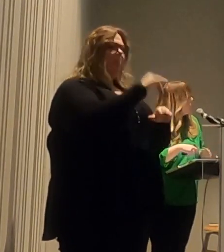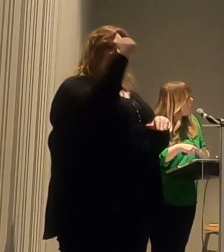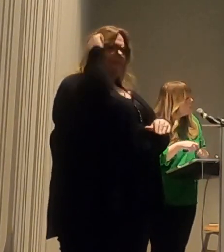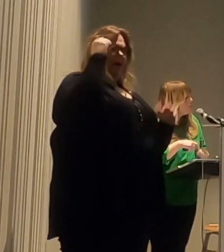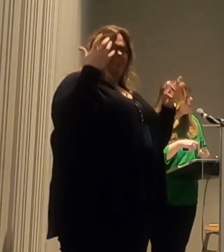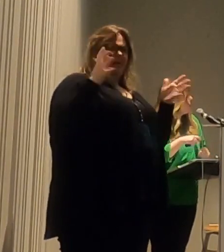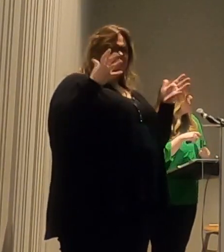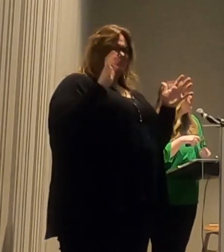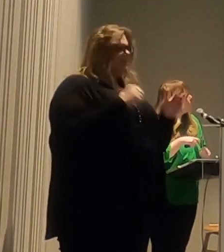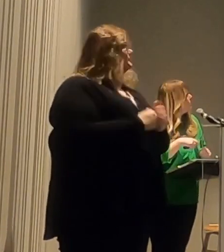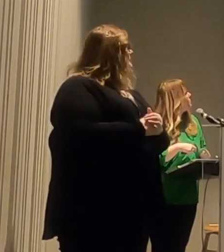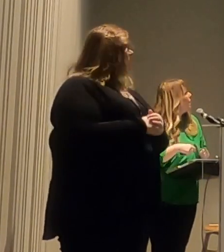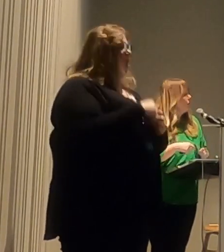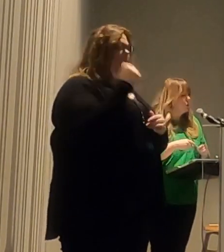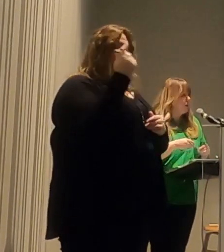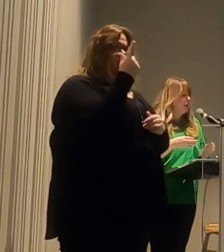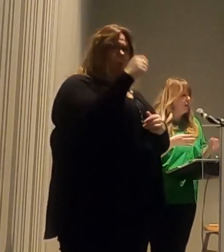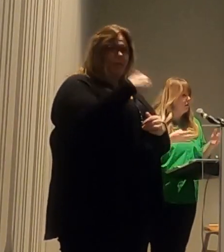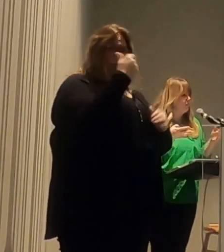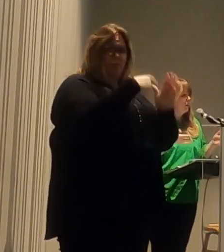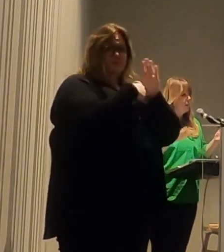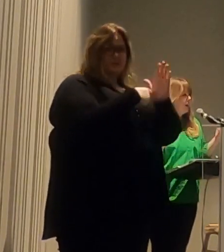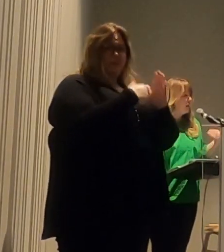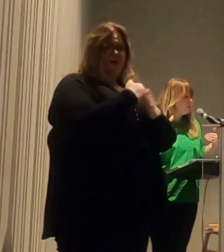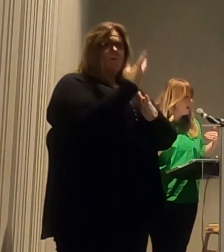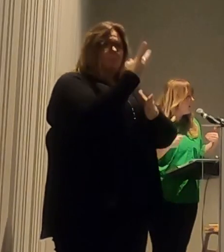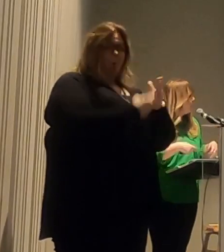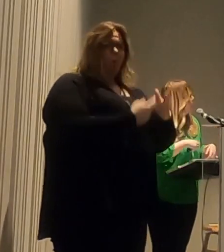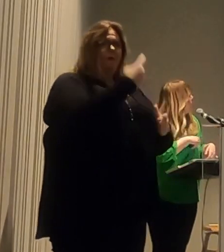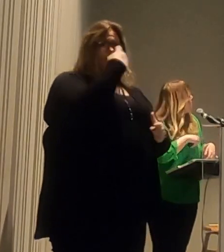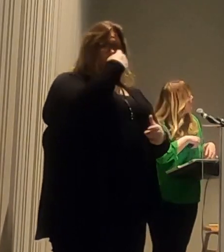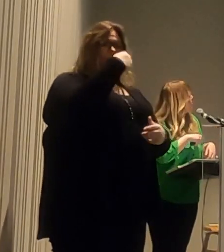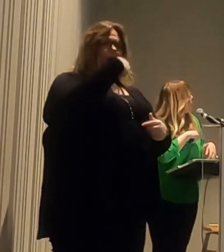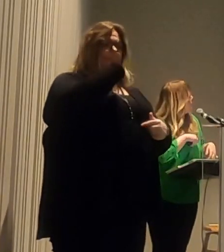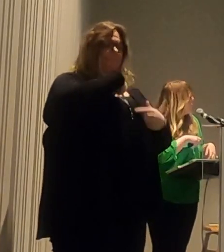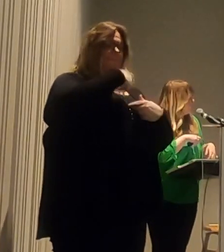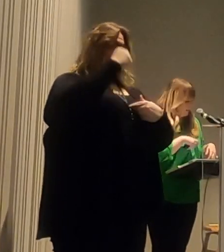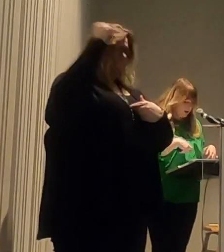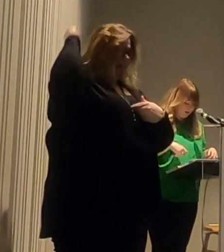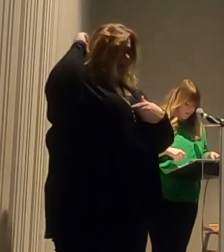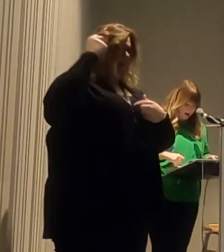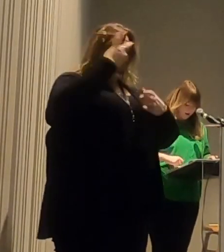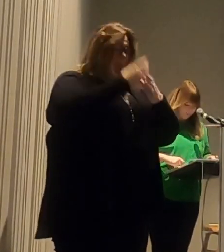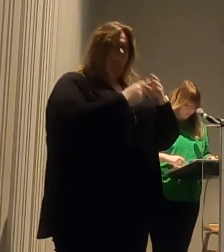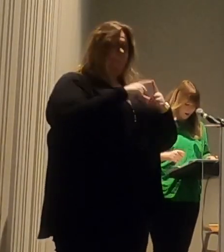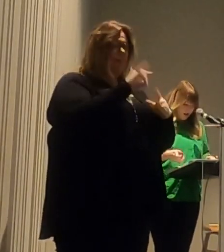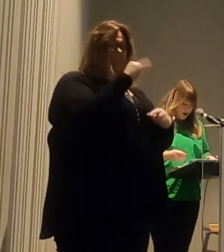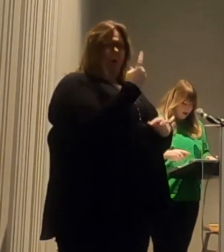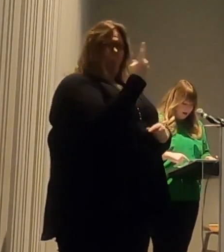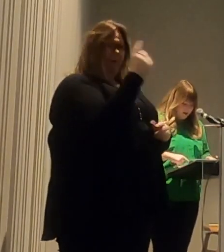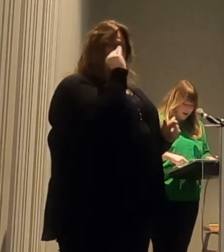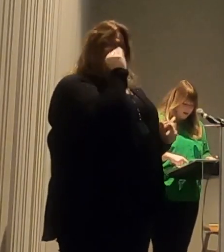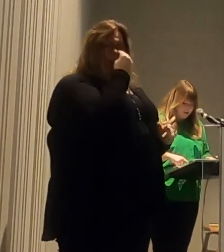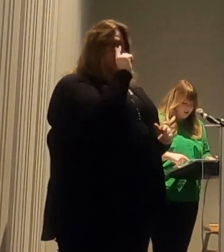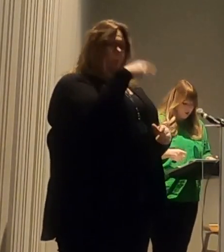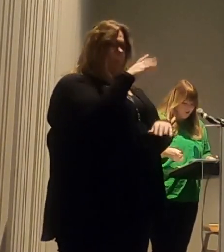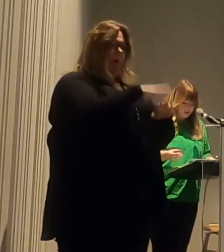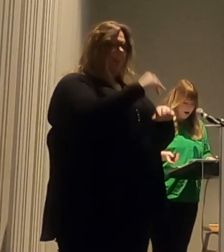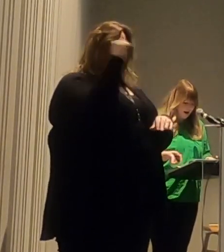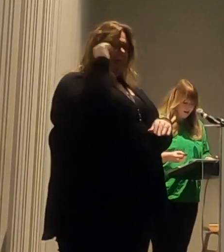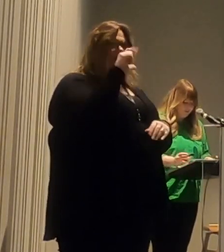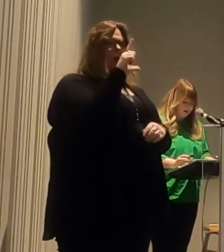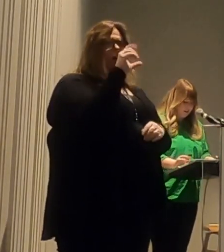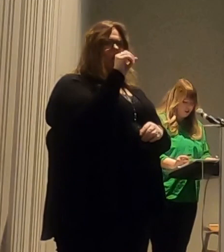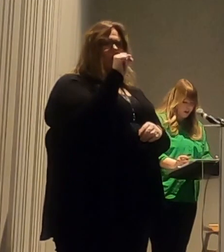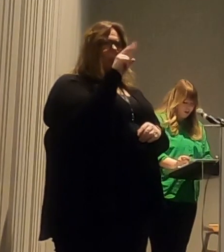robe. So all of these other symbols are located on the front and the back, but this one is only on the back. And that is the